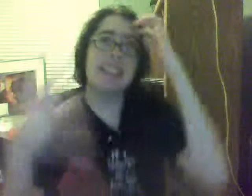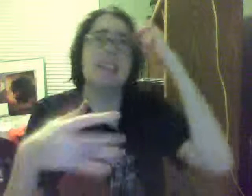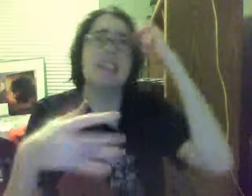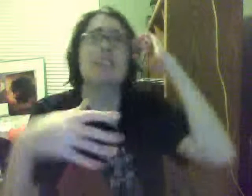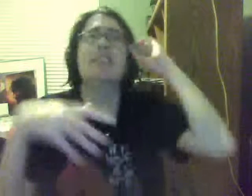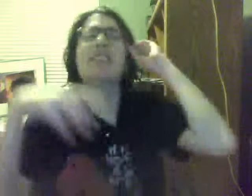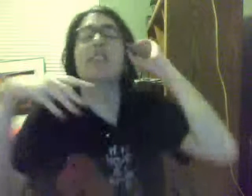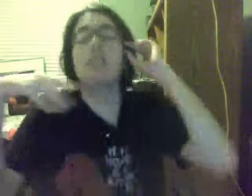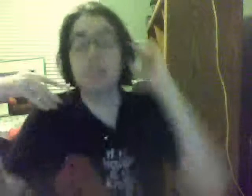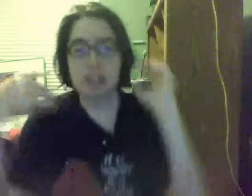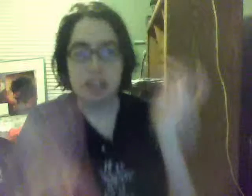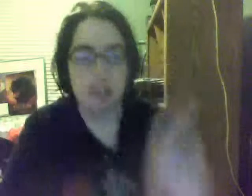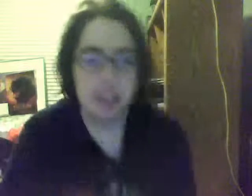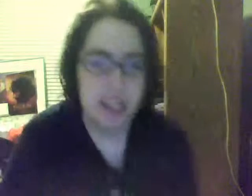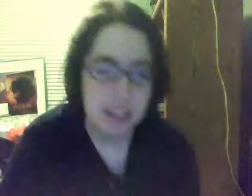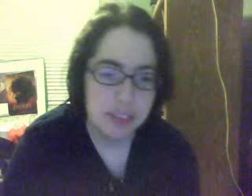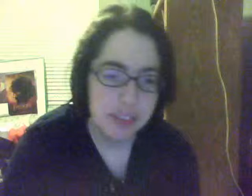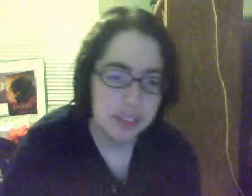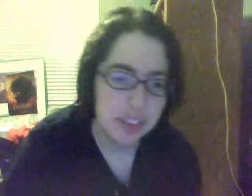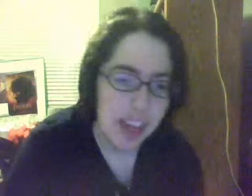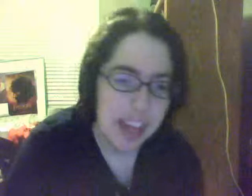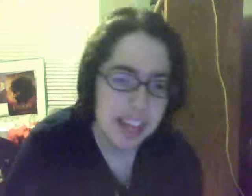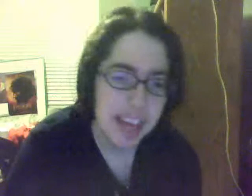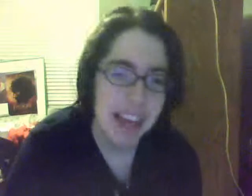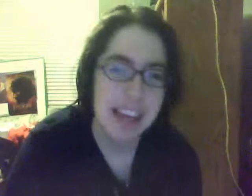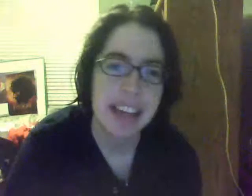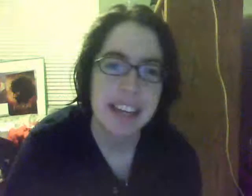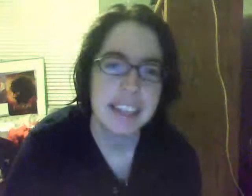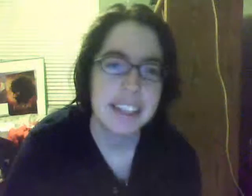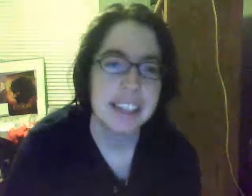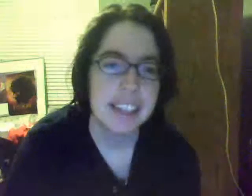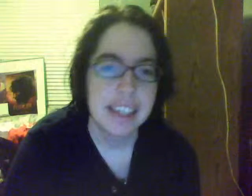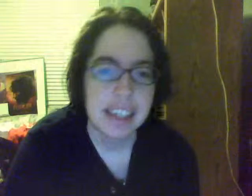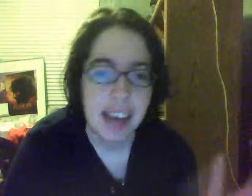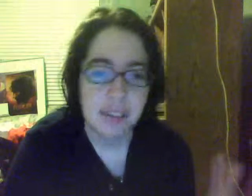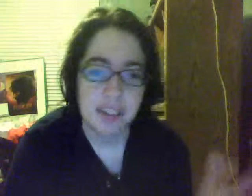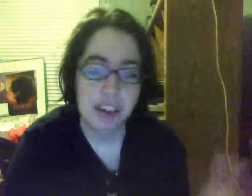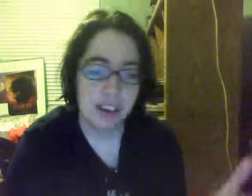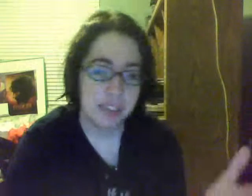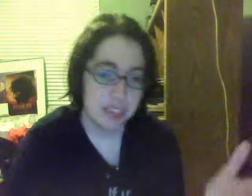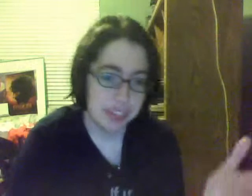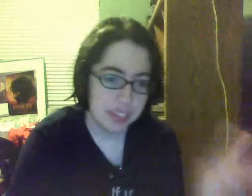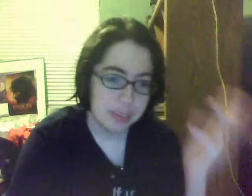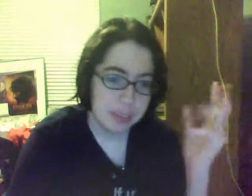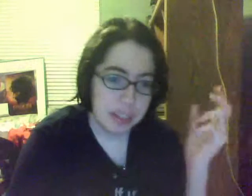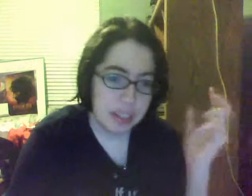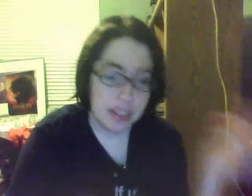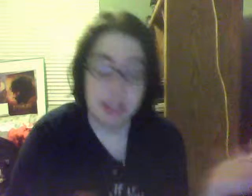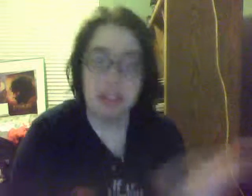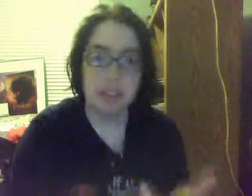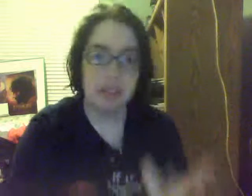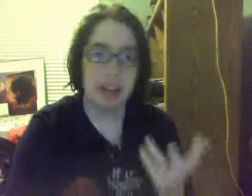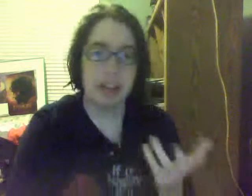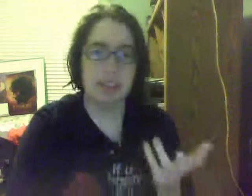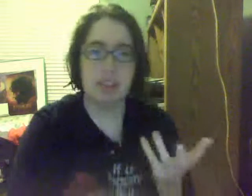then the chief, aka Kevin Garvey, you know, has a